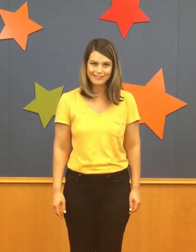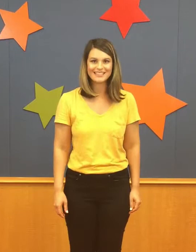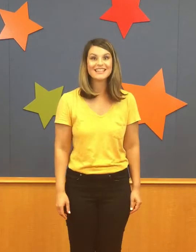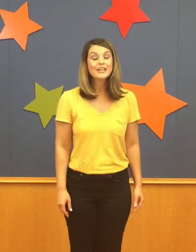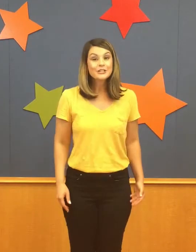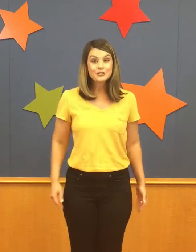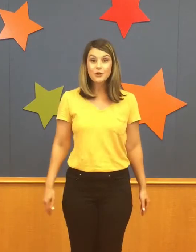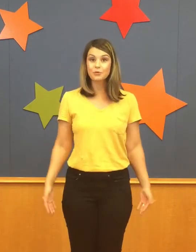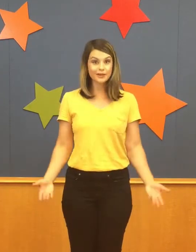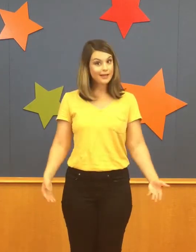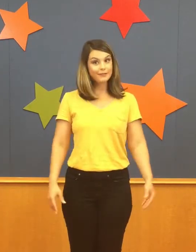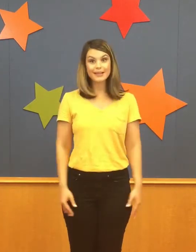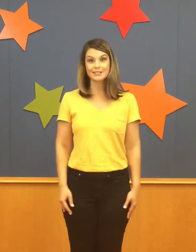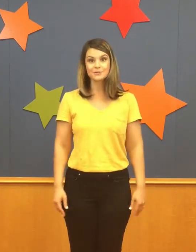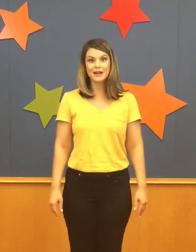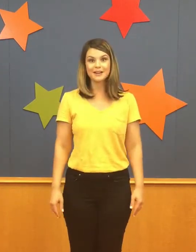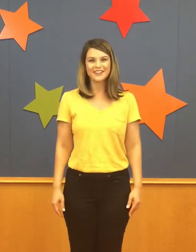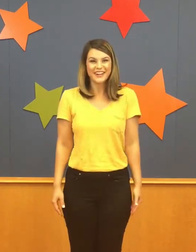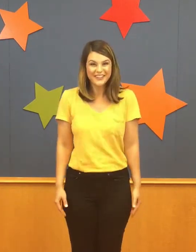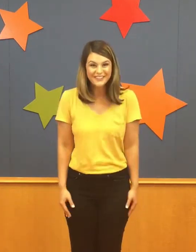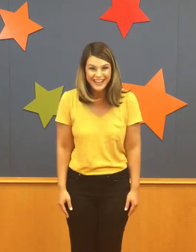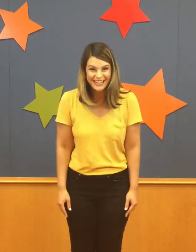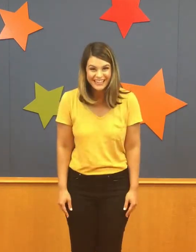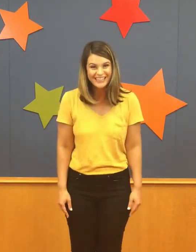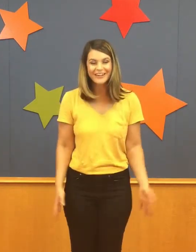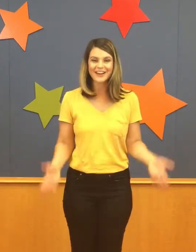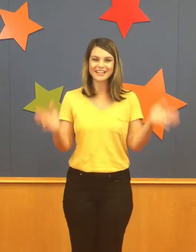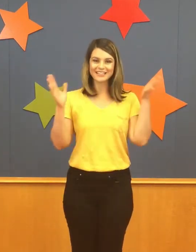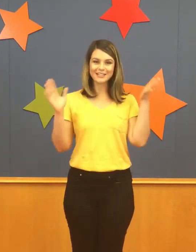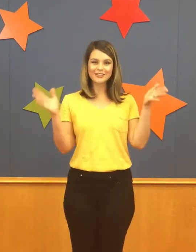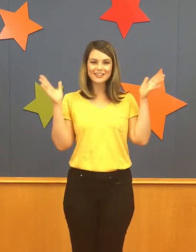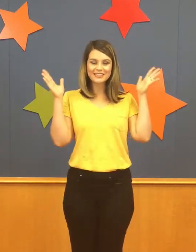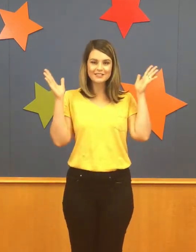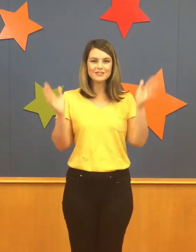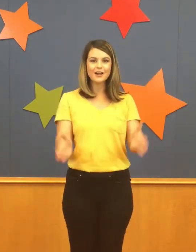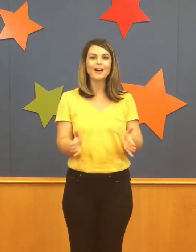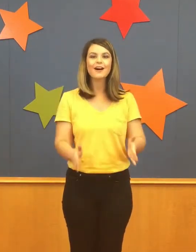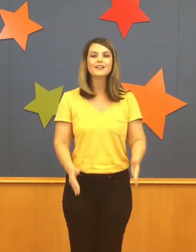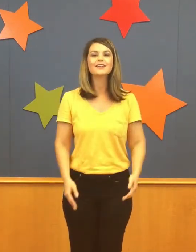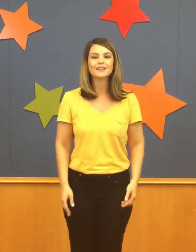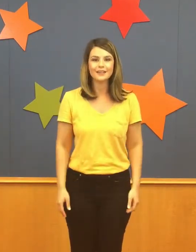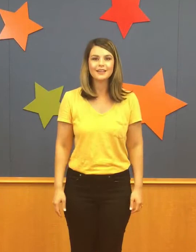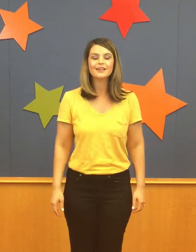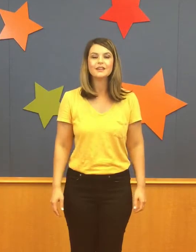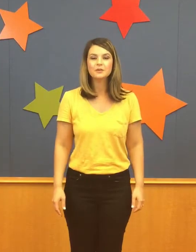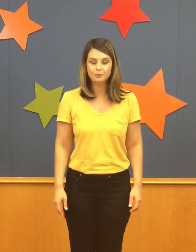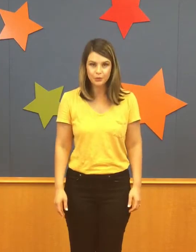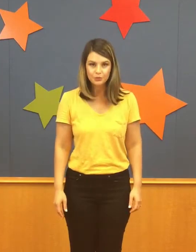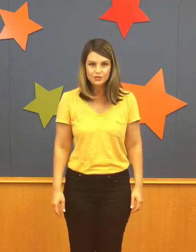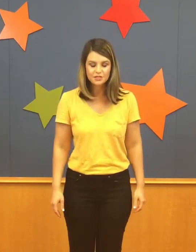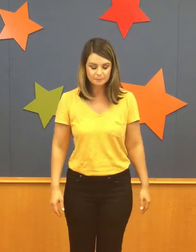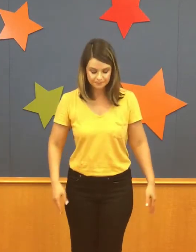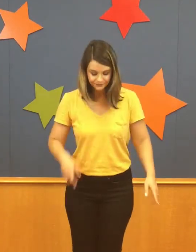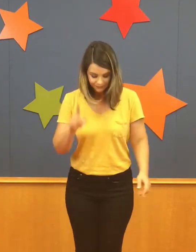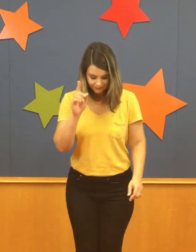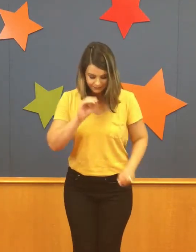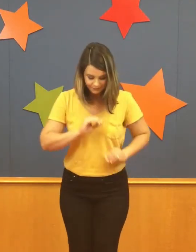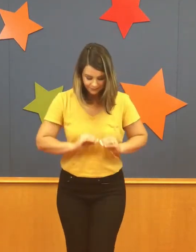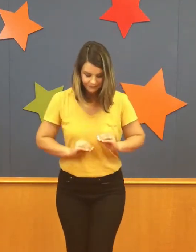so talented. So we're going to have that as well. Are you ready? All right, here is Dog in